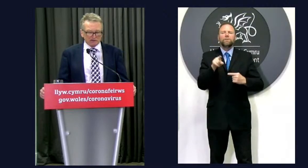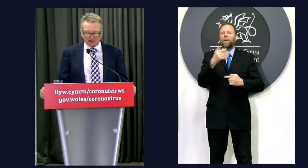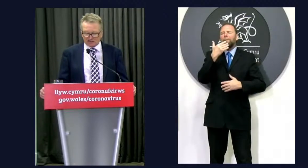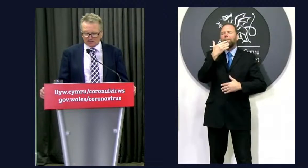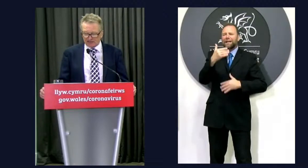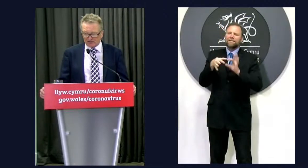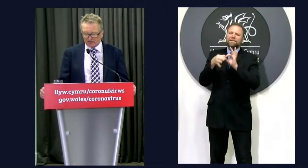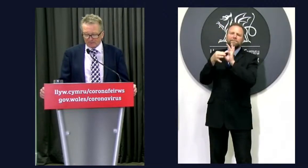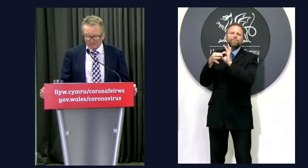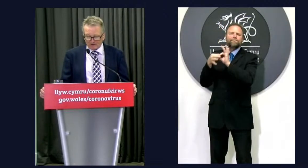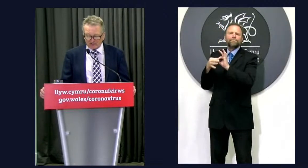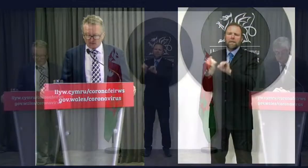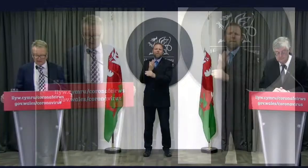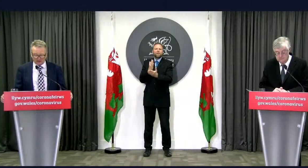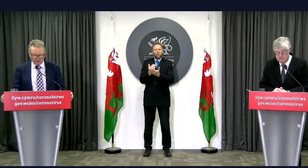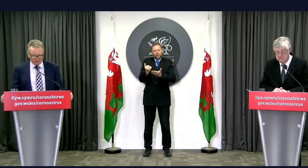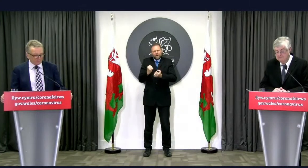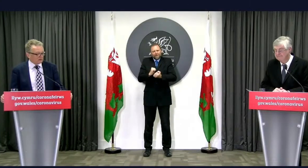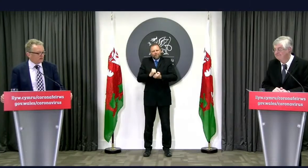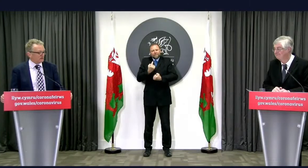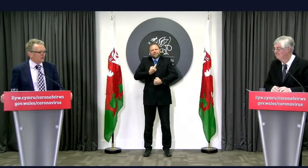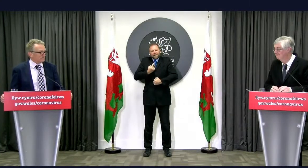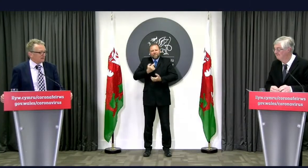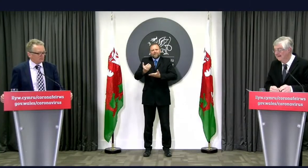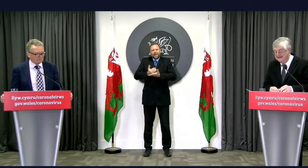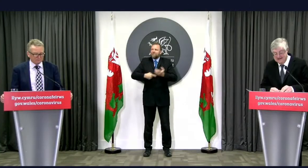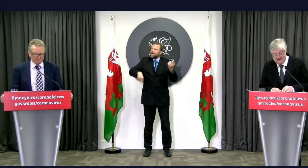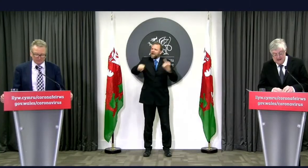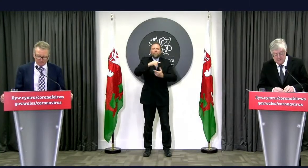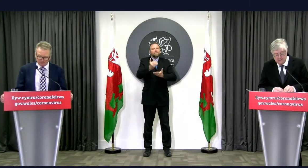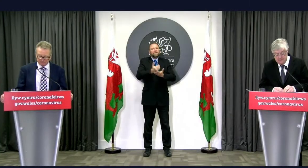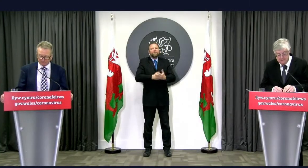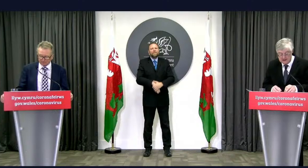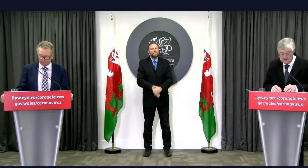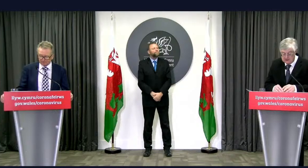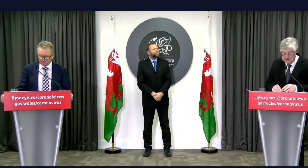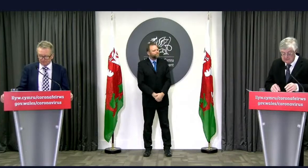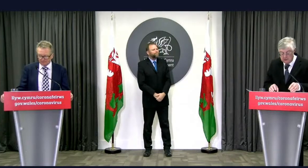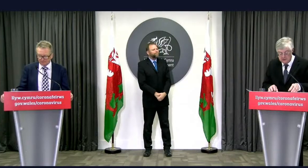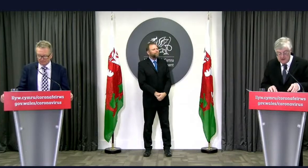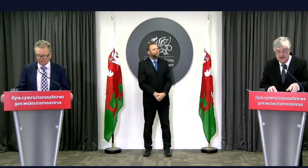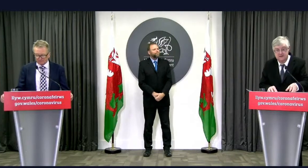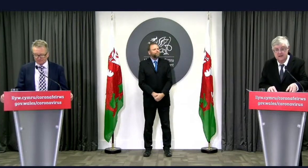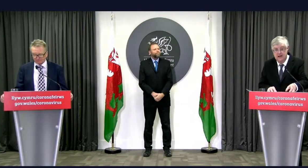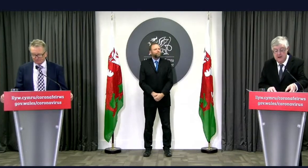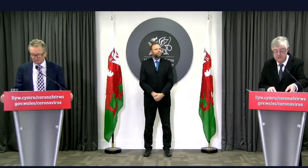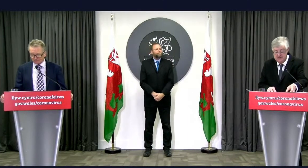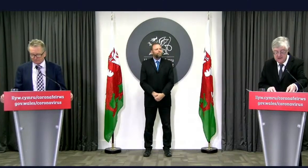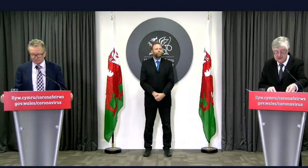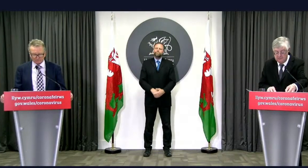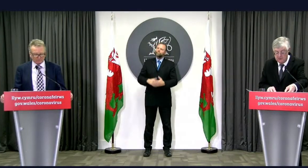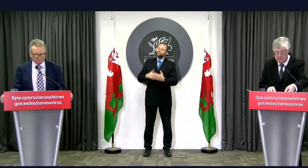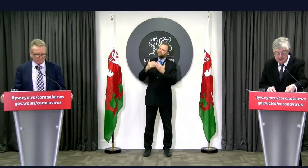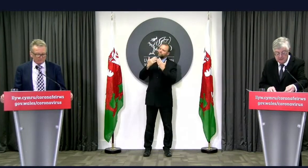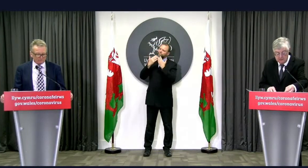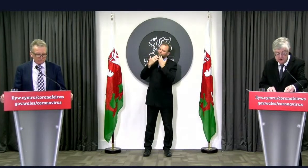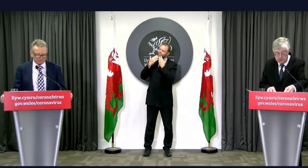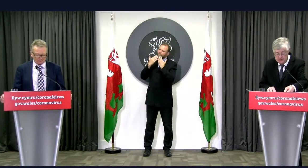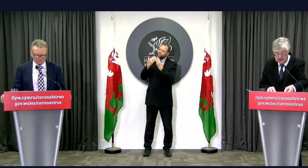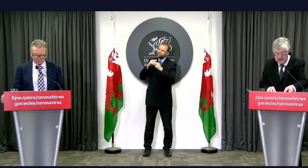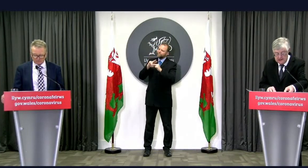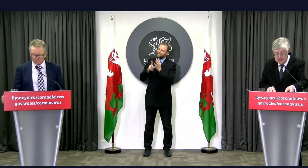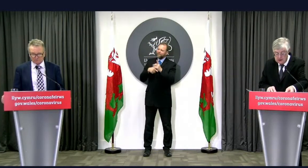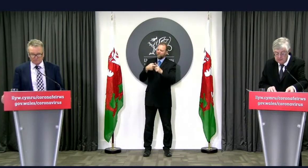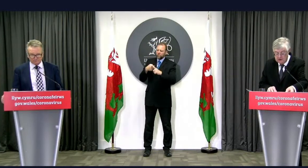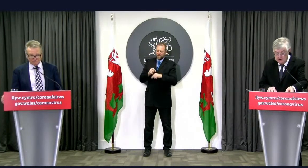in Wales safe. Thank you very much, First Minister. Thanks, Frank, for that update. It formed the background